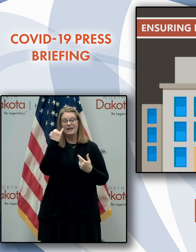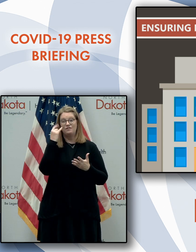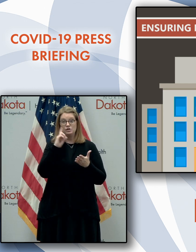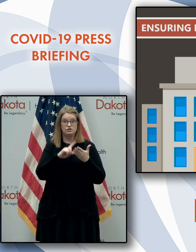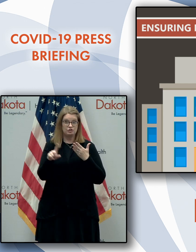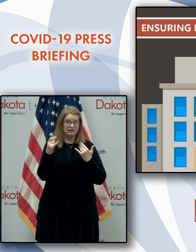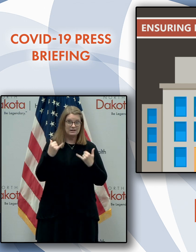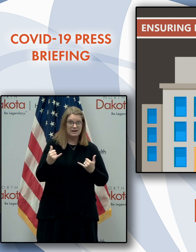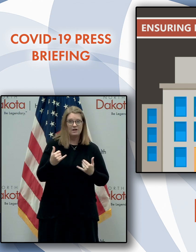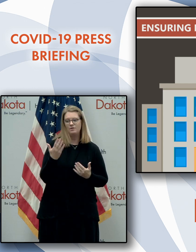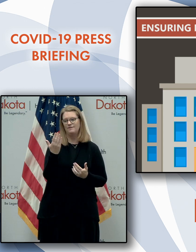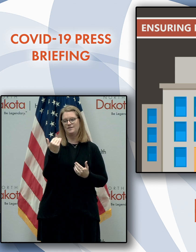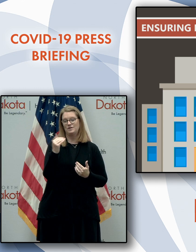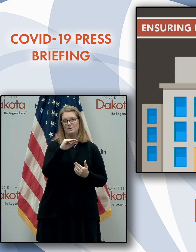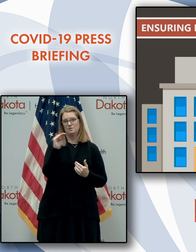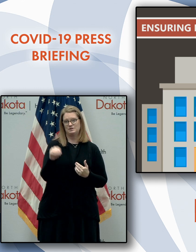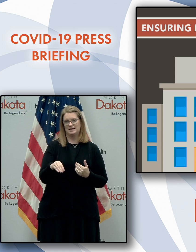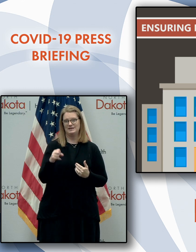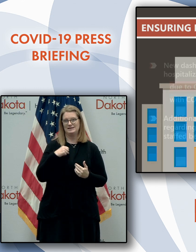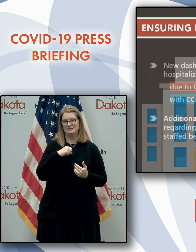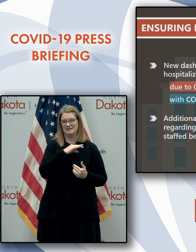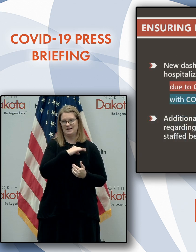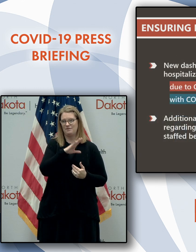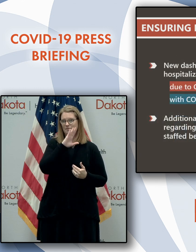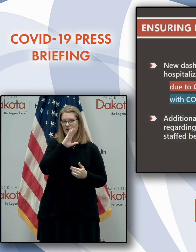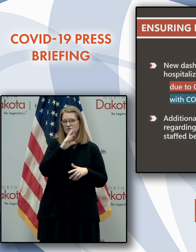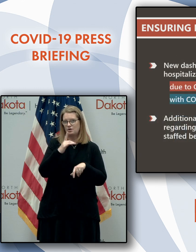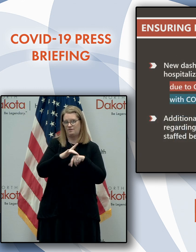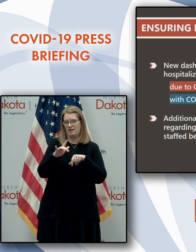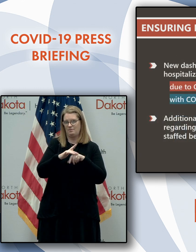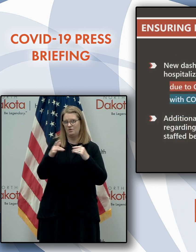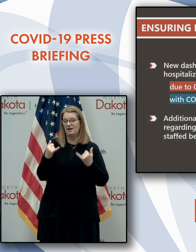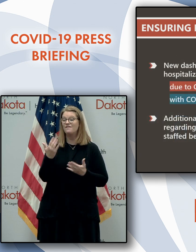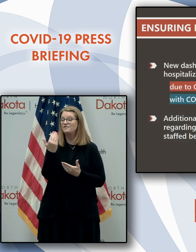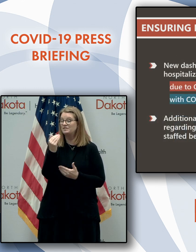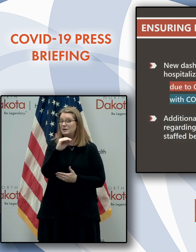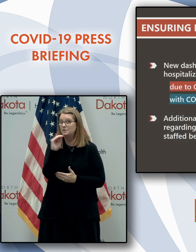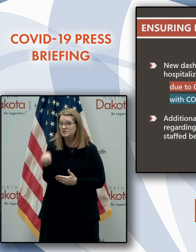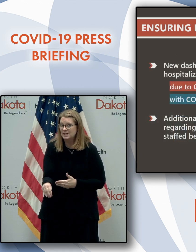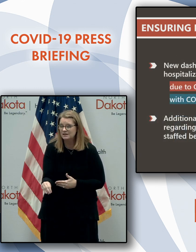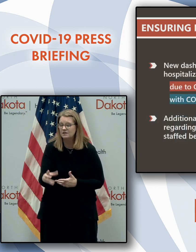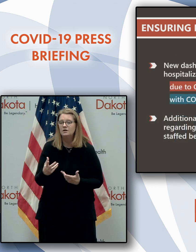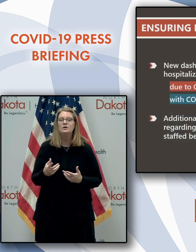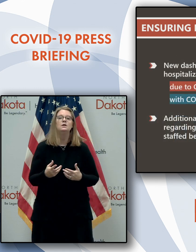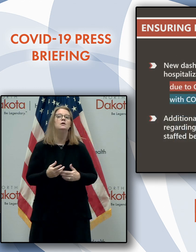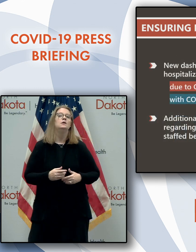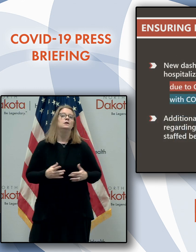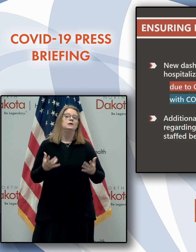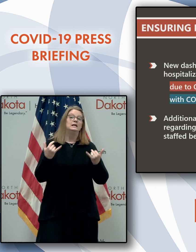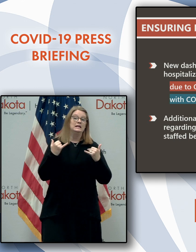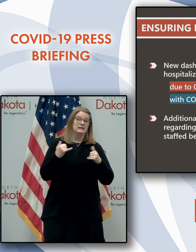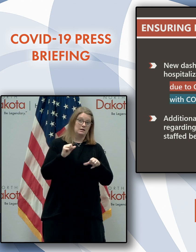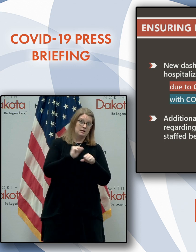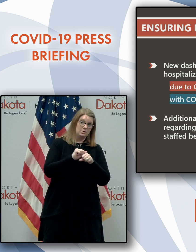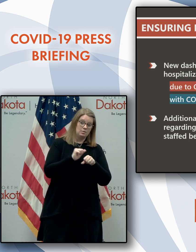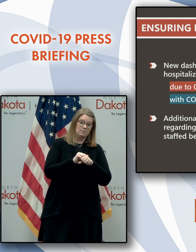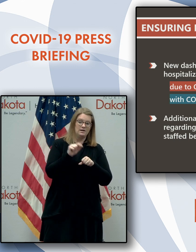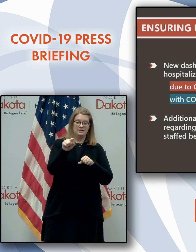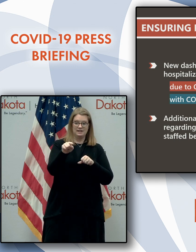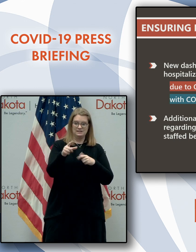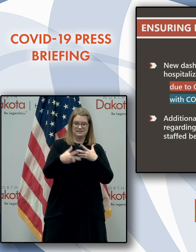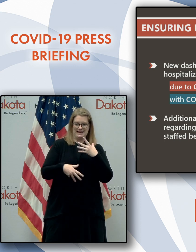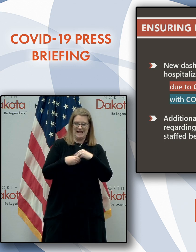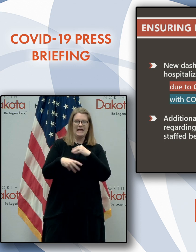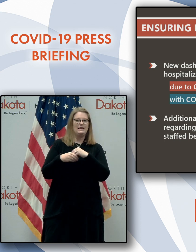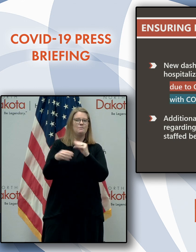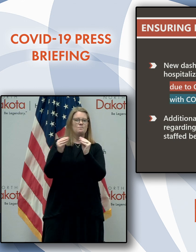right now, you'll see that 15% of the staffed beds in North Dakota are available right now. We're going to be working on updating this as statewide. We're